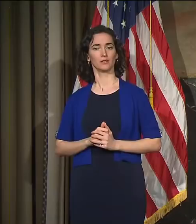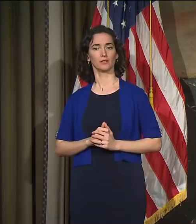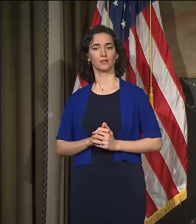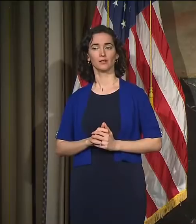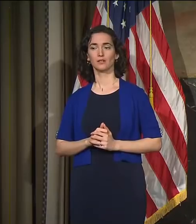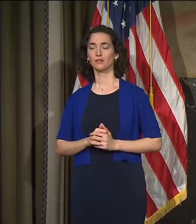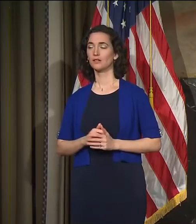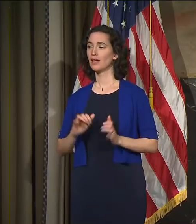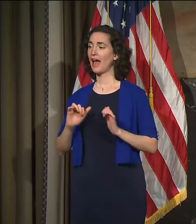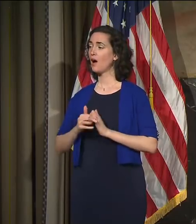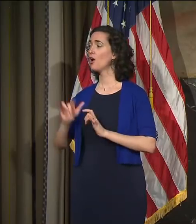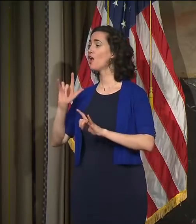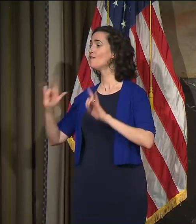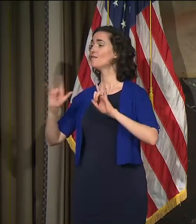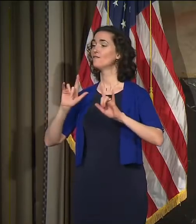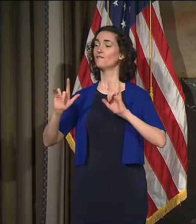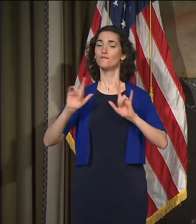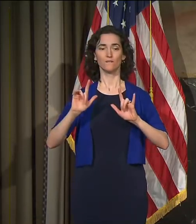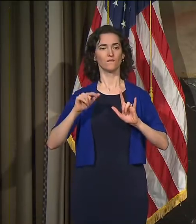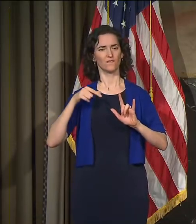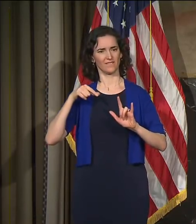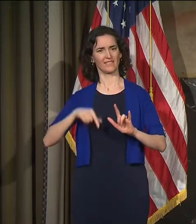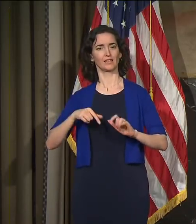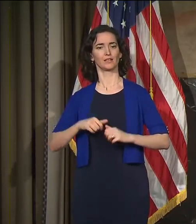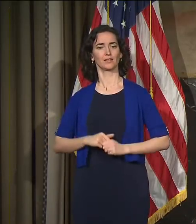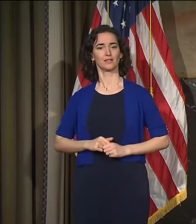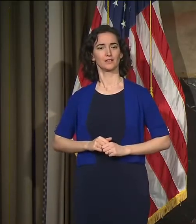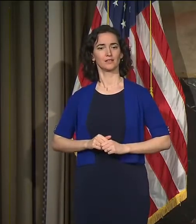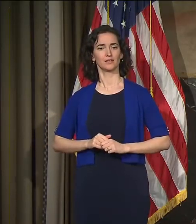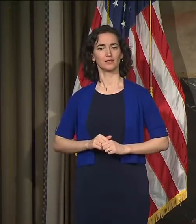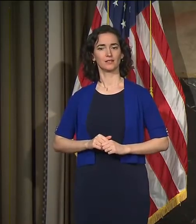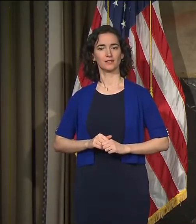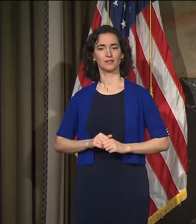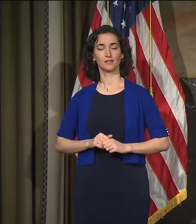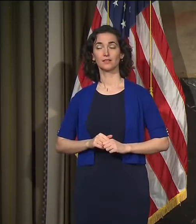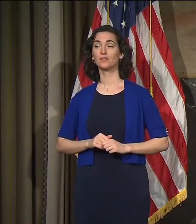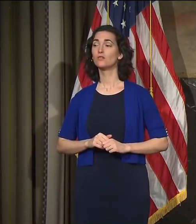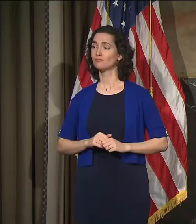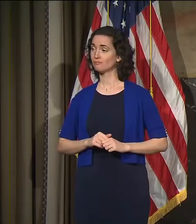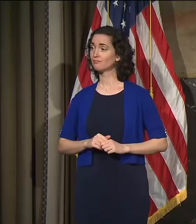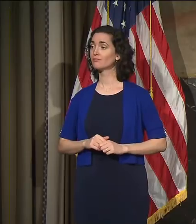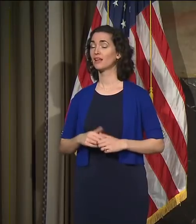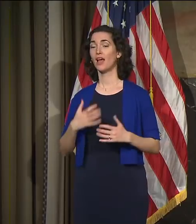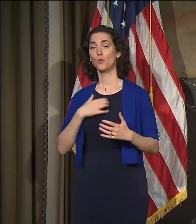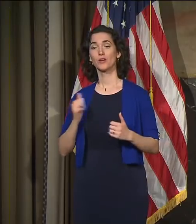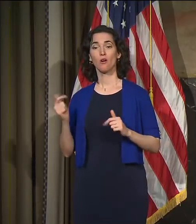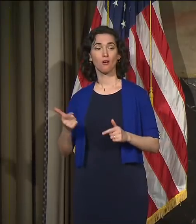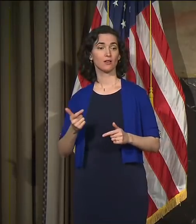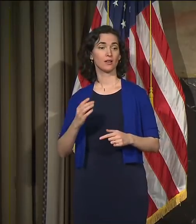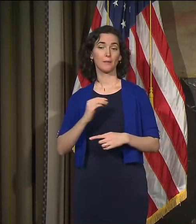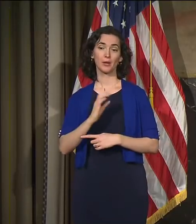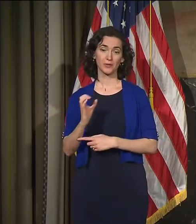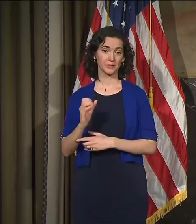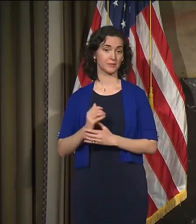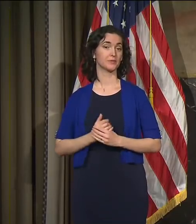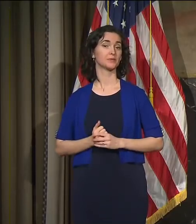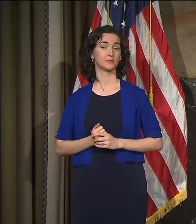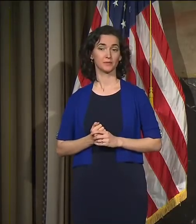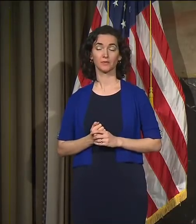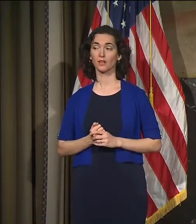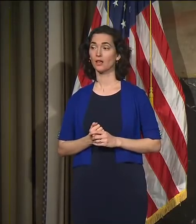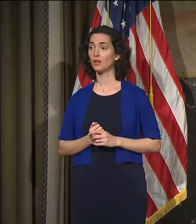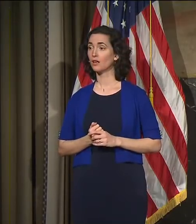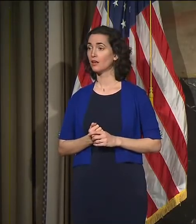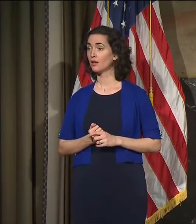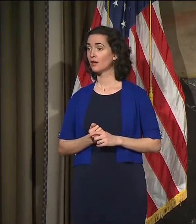That's how we show love for one another right now. So on that note, I do want to wish everyone a Merry Christmas. If I